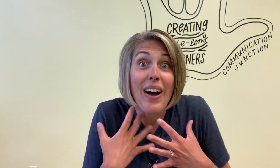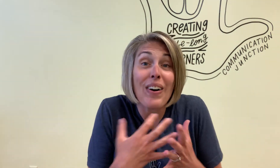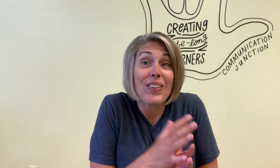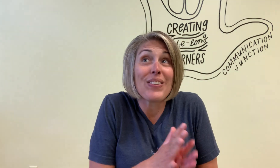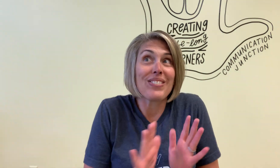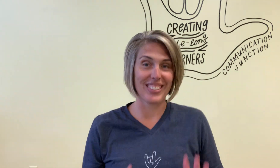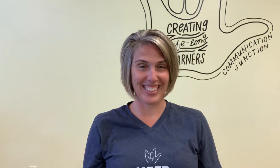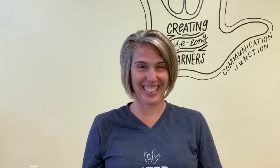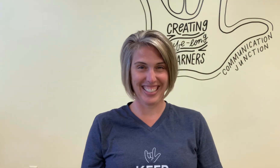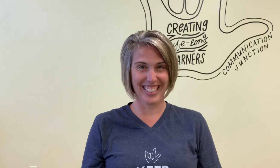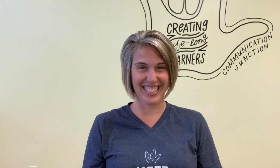around.